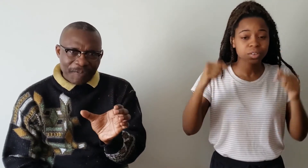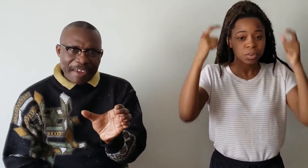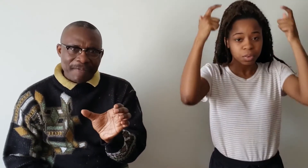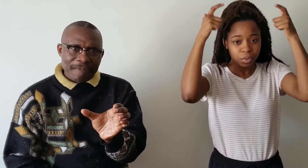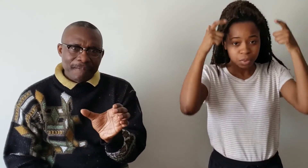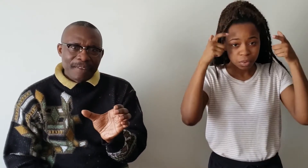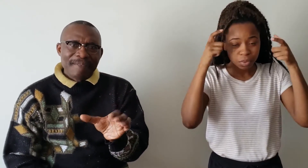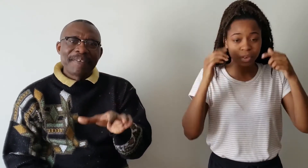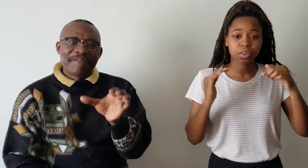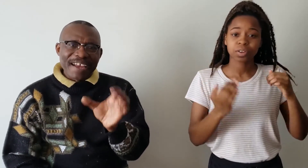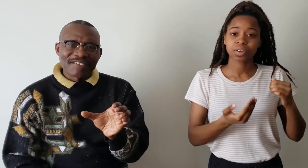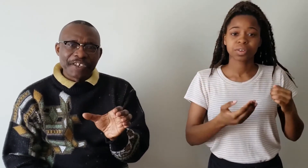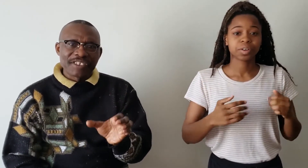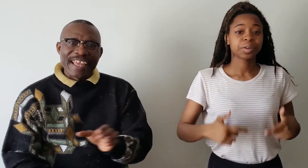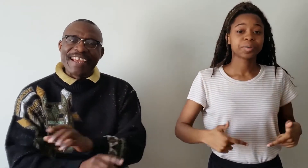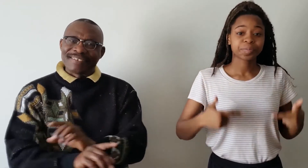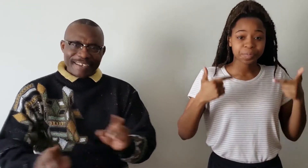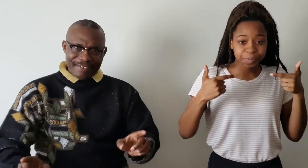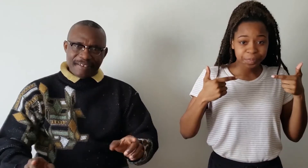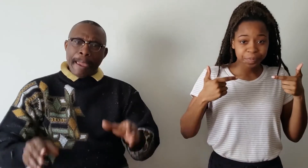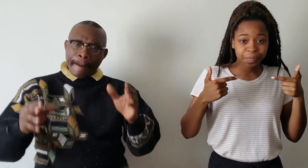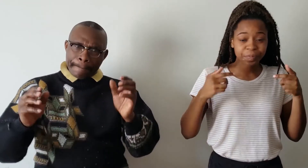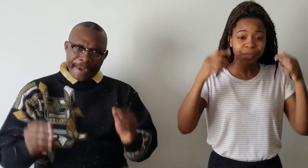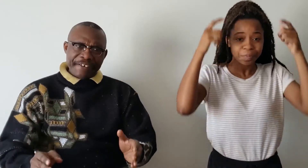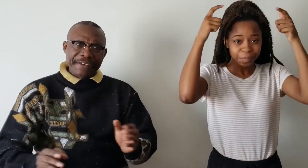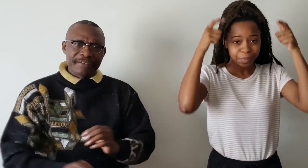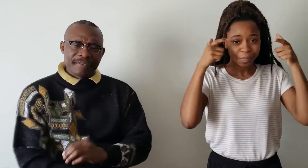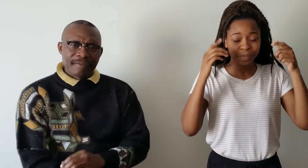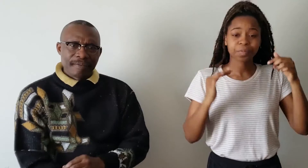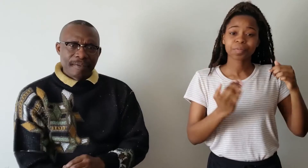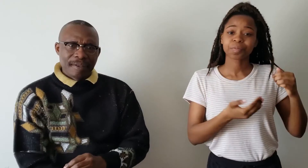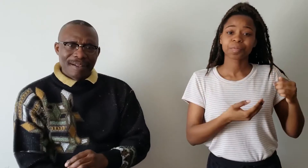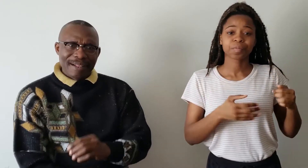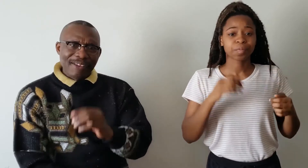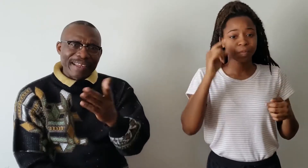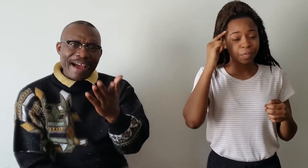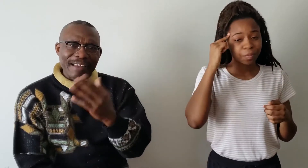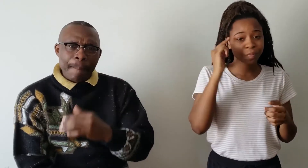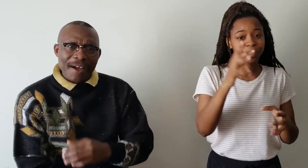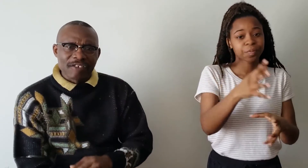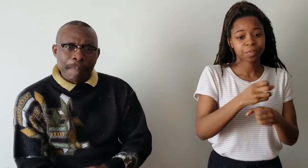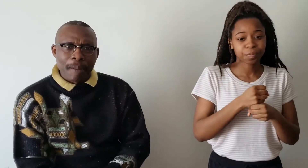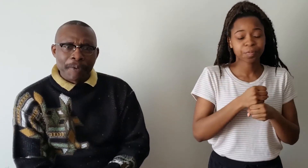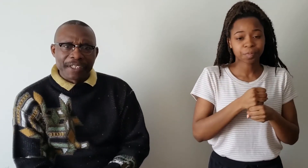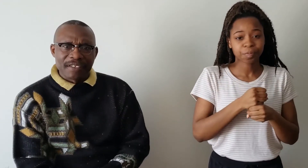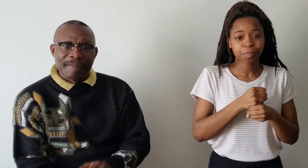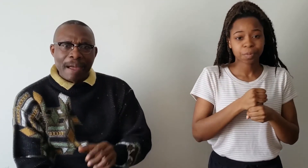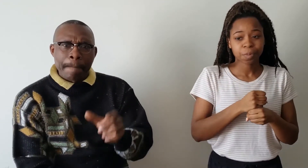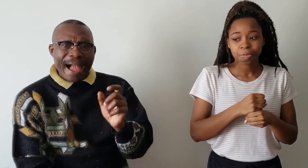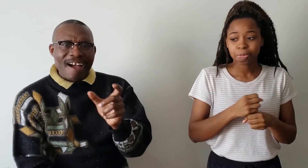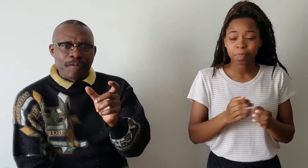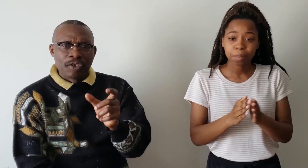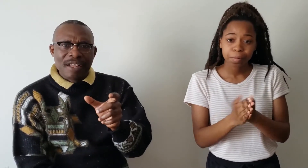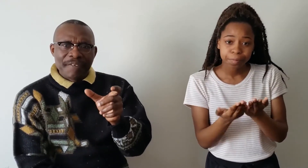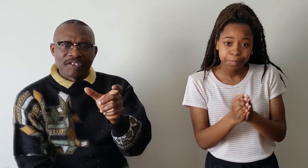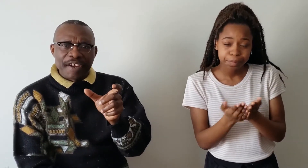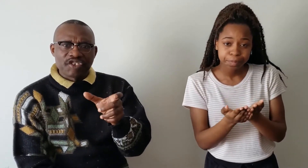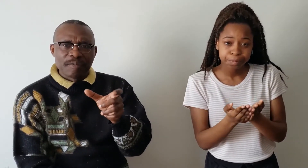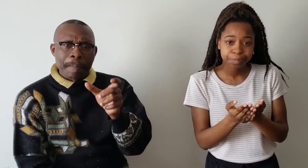faith. The resurrection is it, period. Look at how the Apostle Paul put it in that powerful resurrection